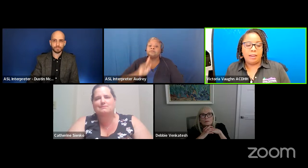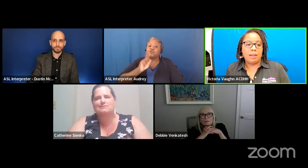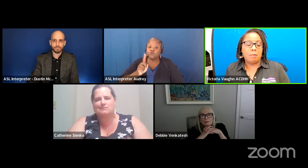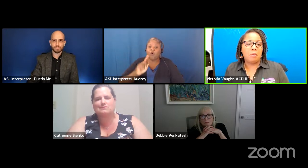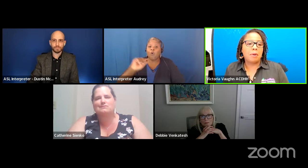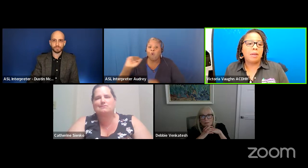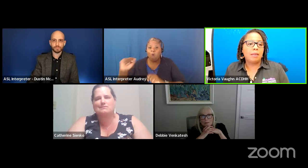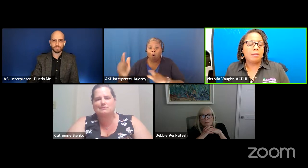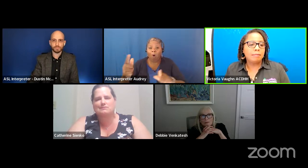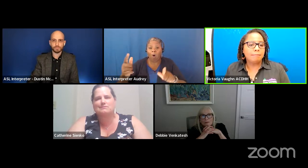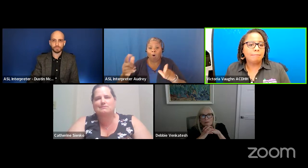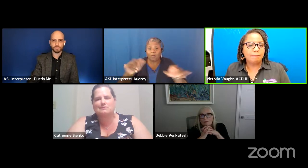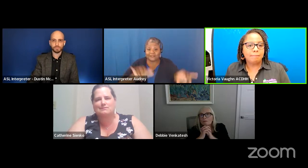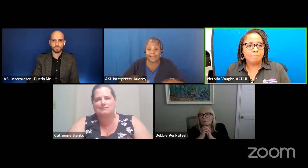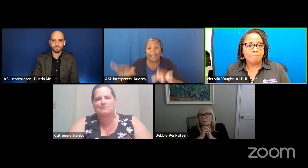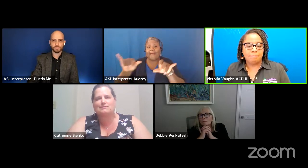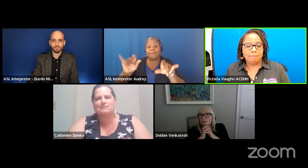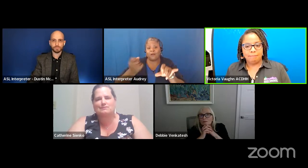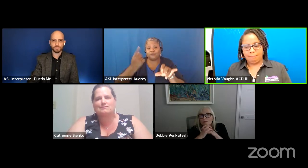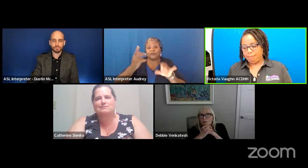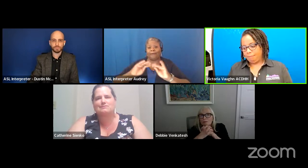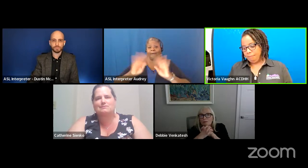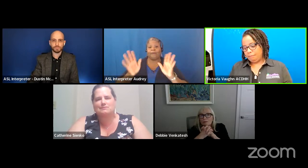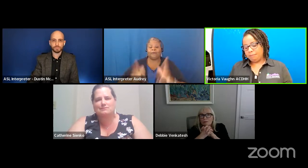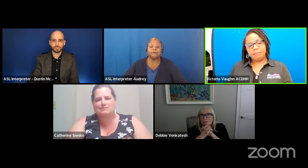all understanding appropriately.